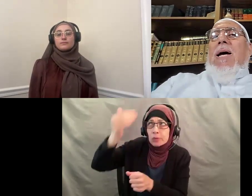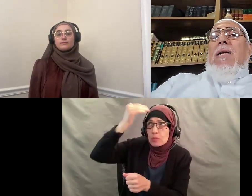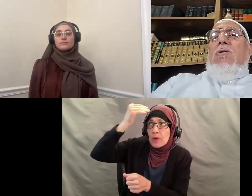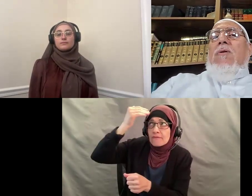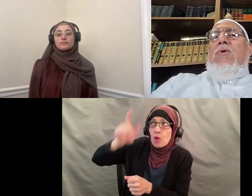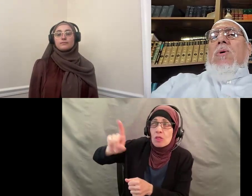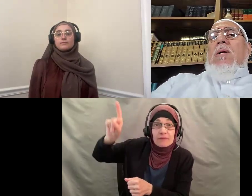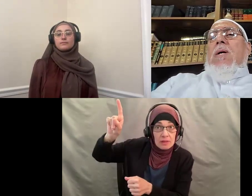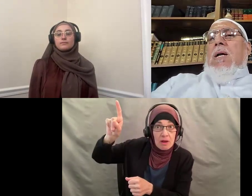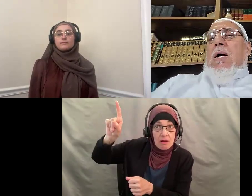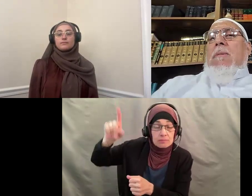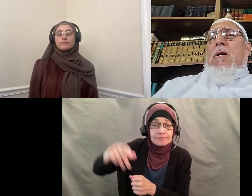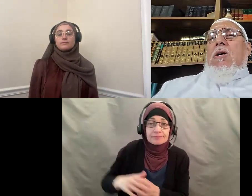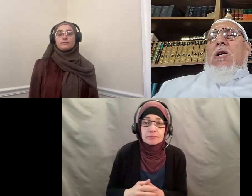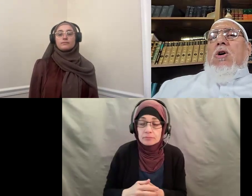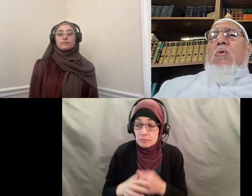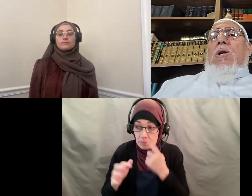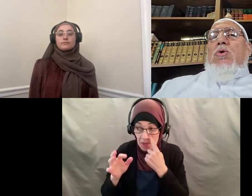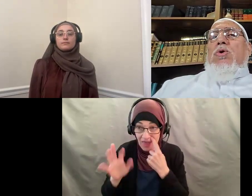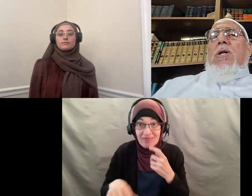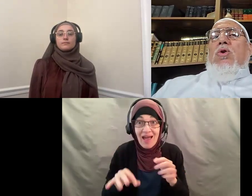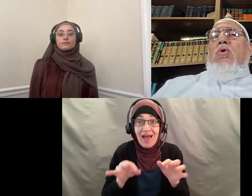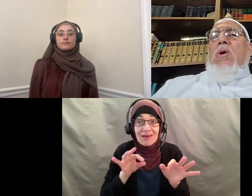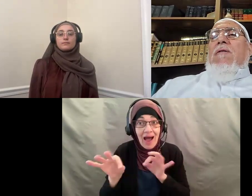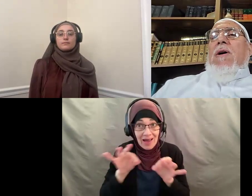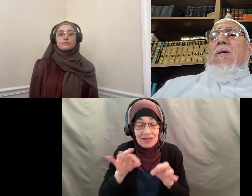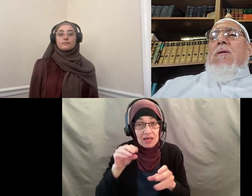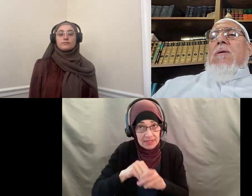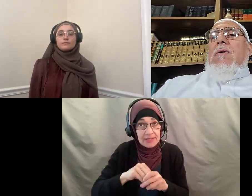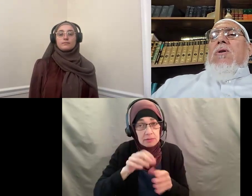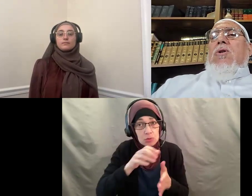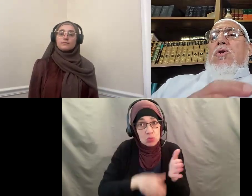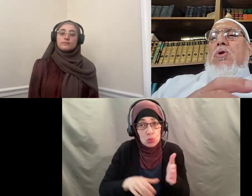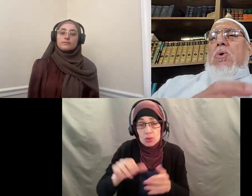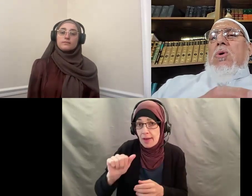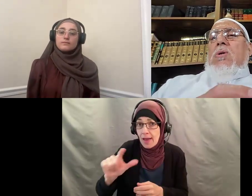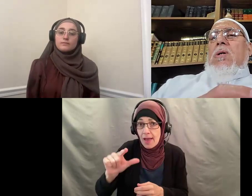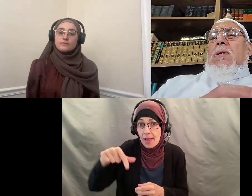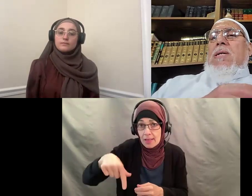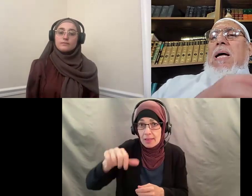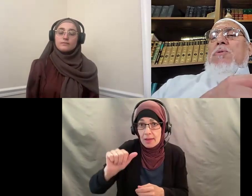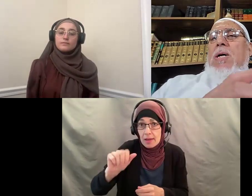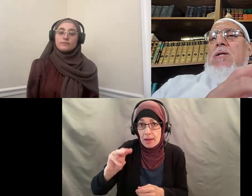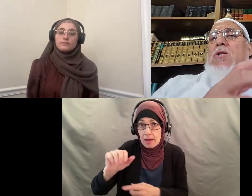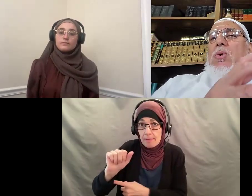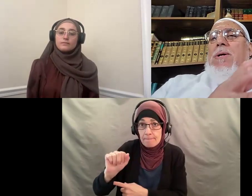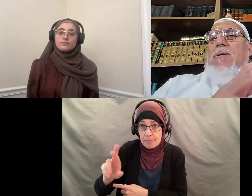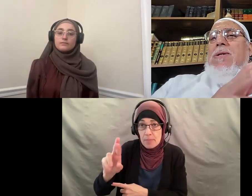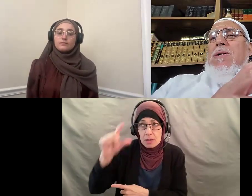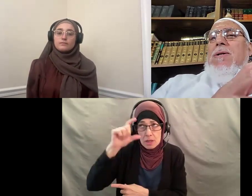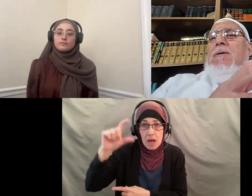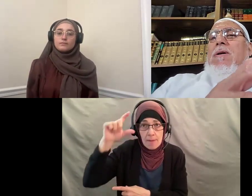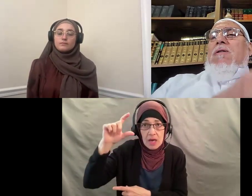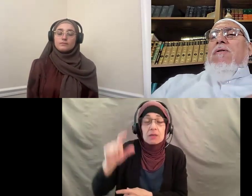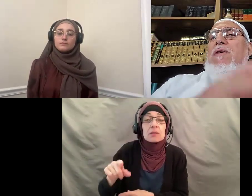The ayat of Surah Al-Qamar will continue to give us short snapshot